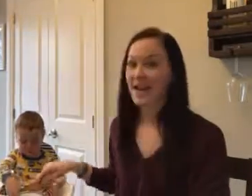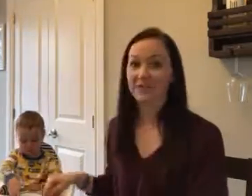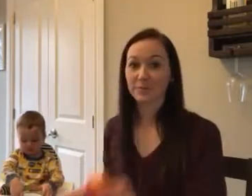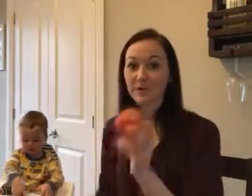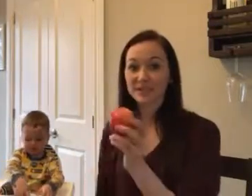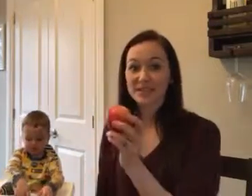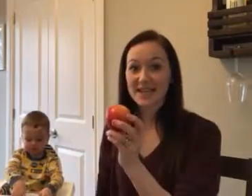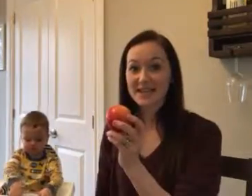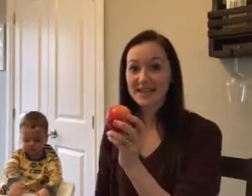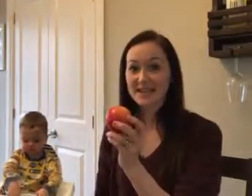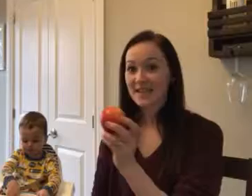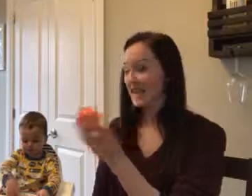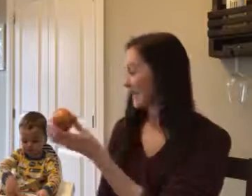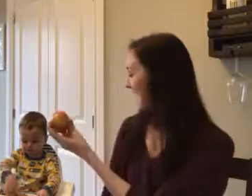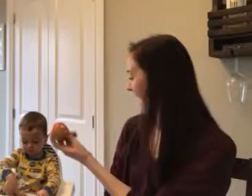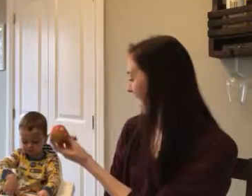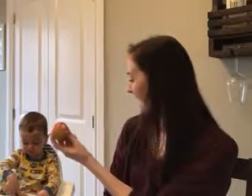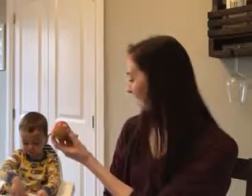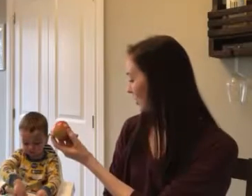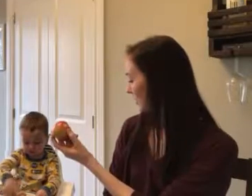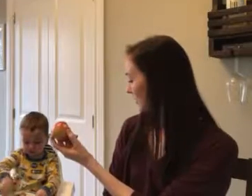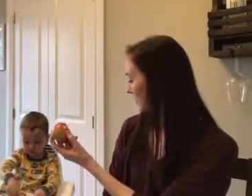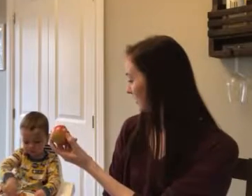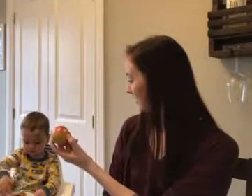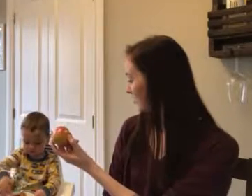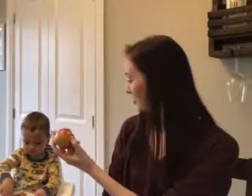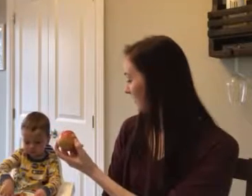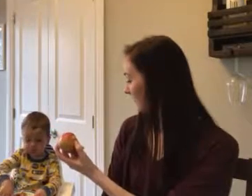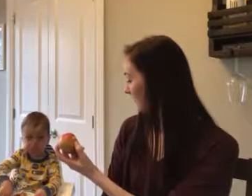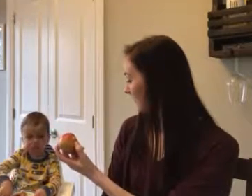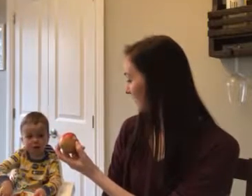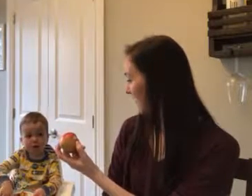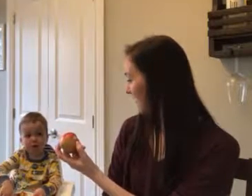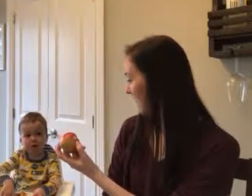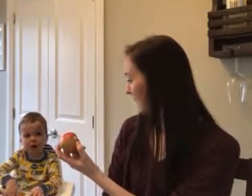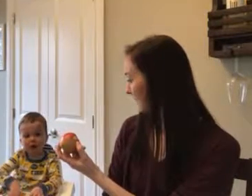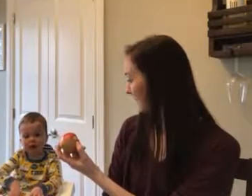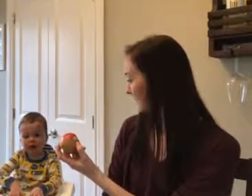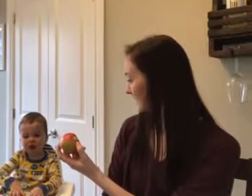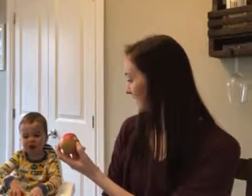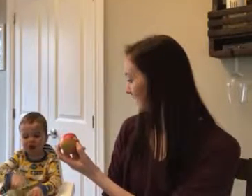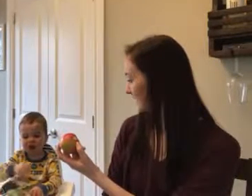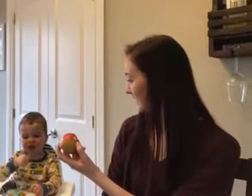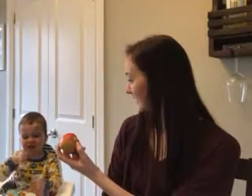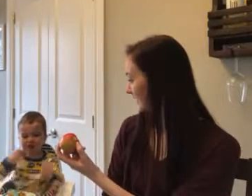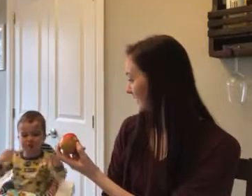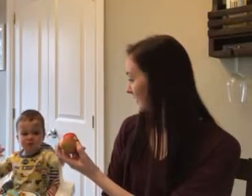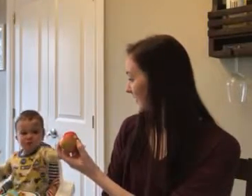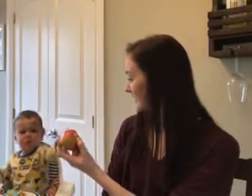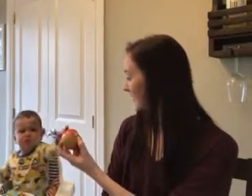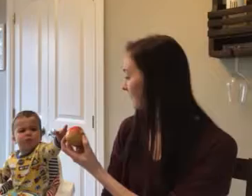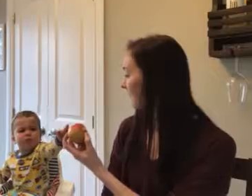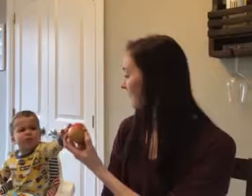have for breakfast is an apple. Can you show everyone what the sign for apple is? What's the sign for